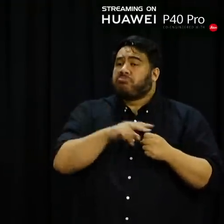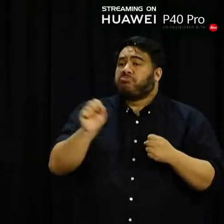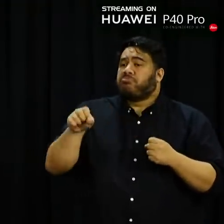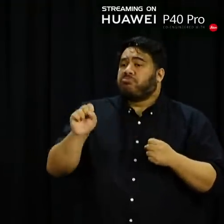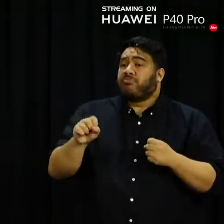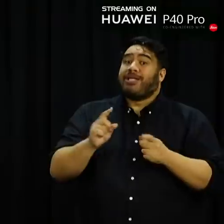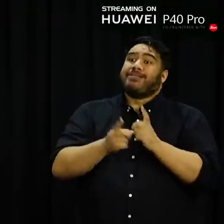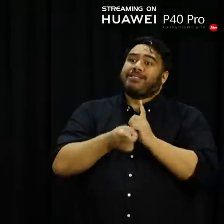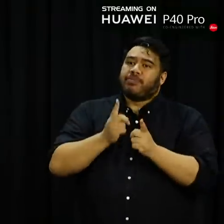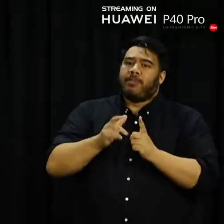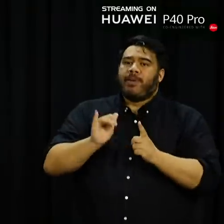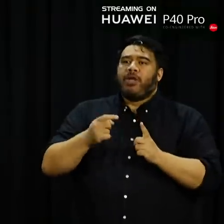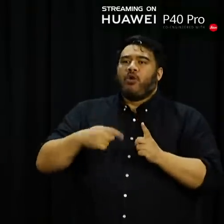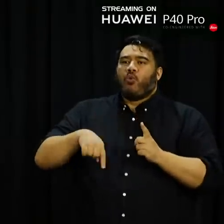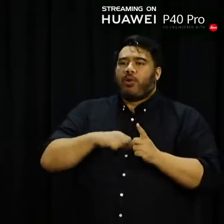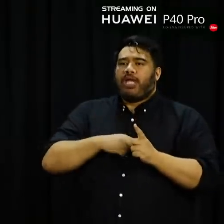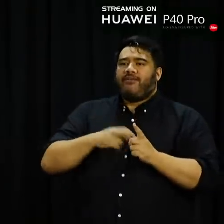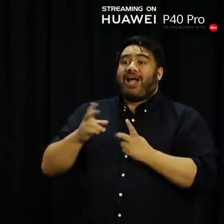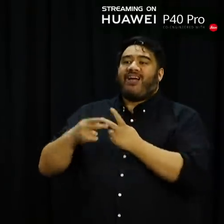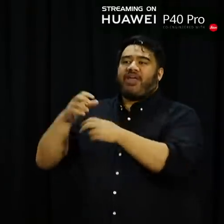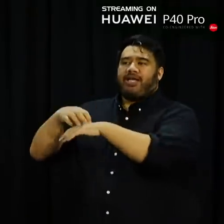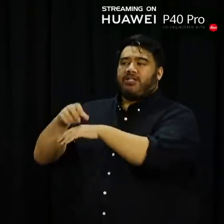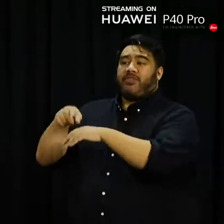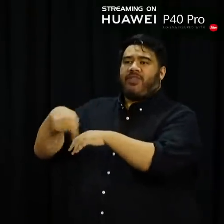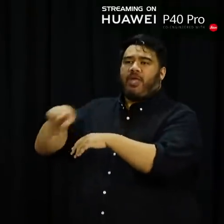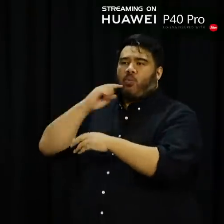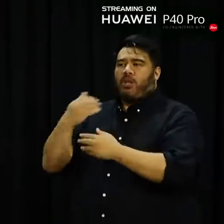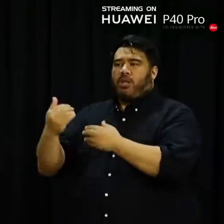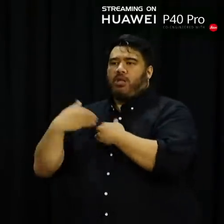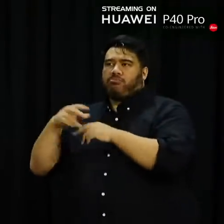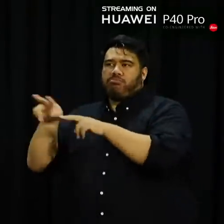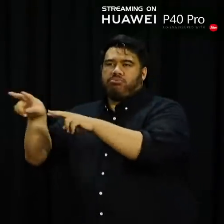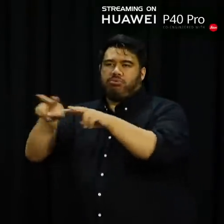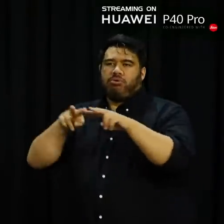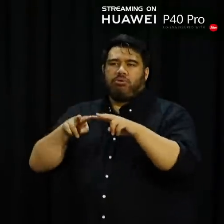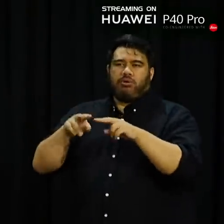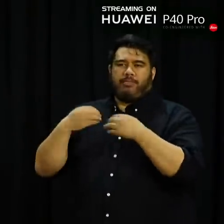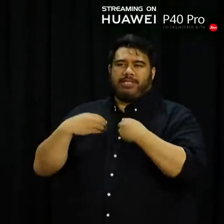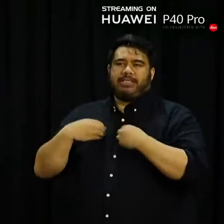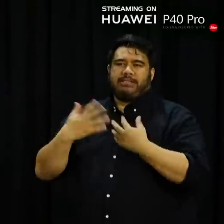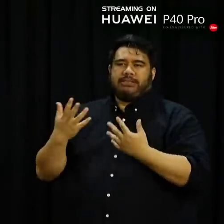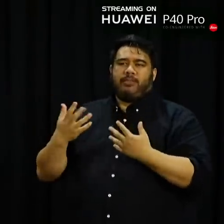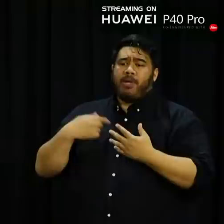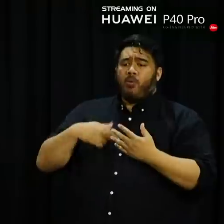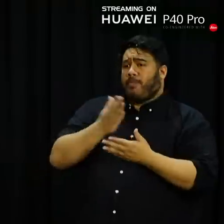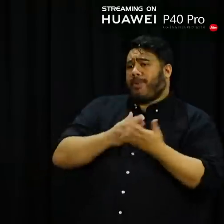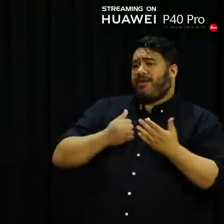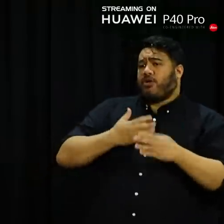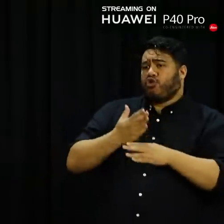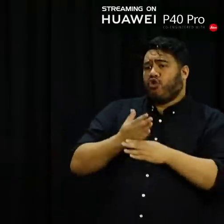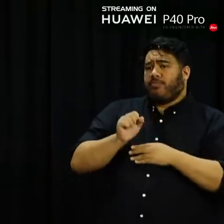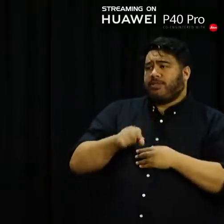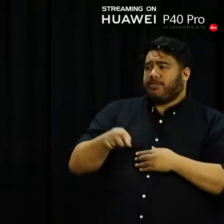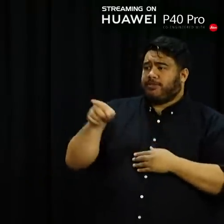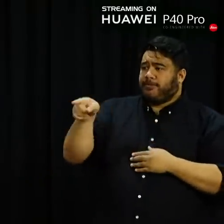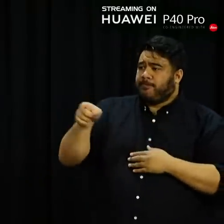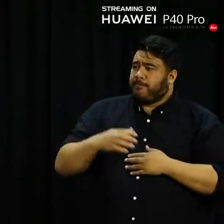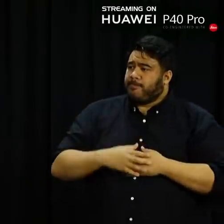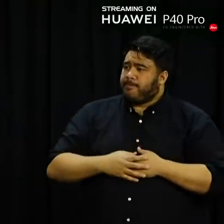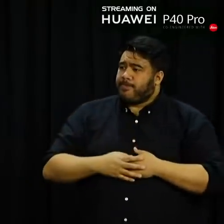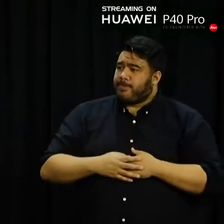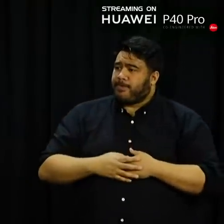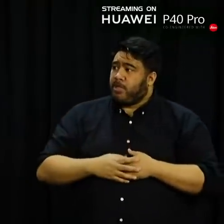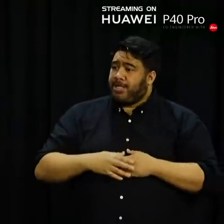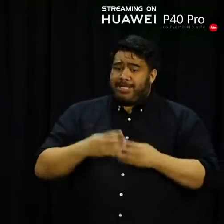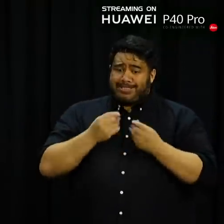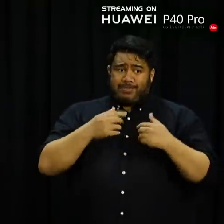it will be more appropriate for other agencies to undertake business enforcement, but police is always part of that effort. Have you had to upstaff, cancel